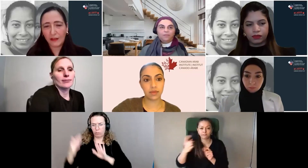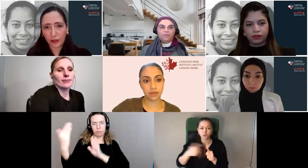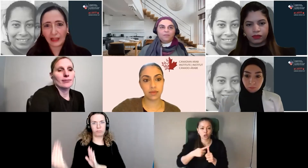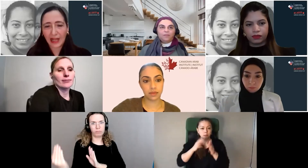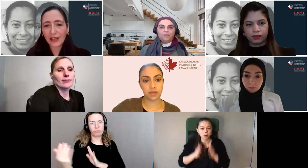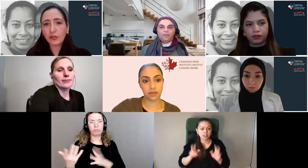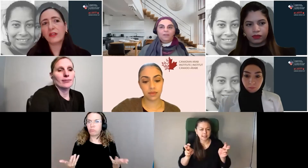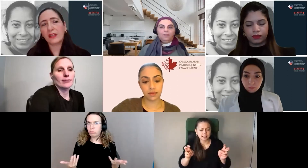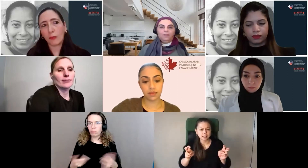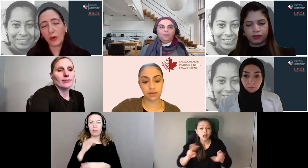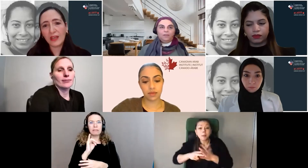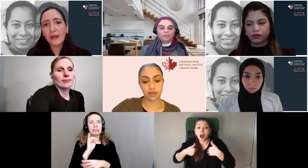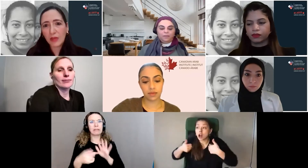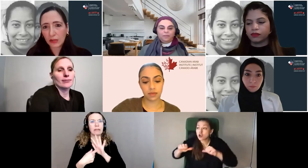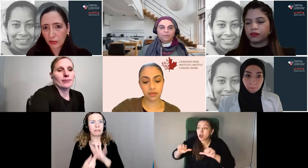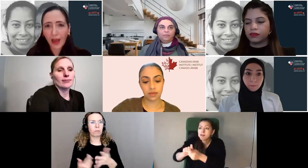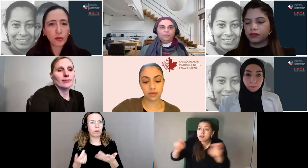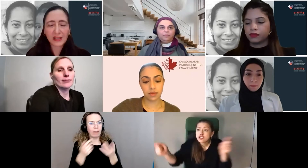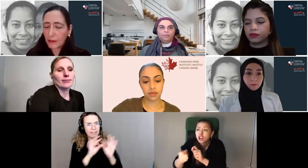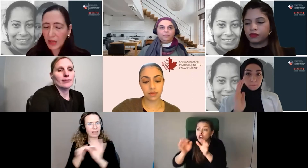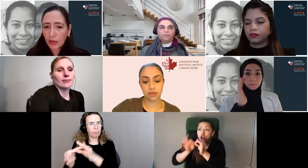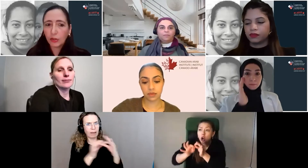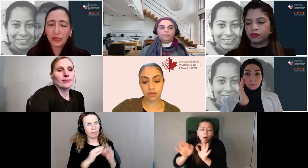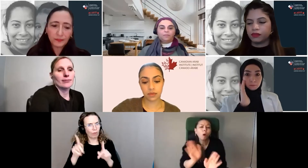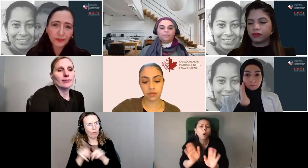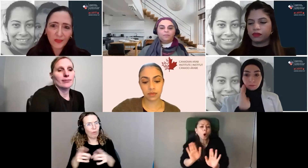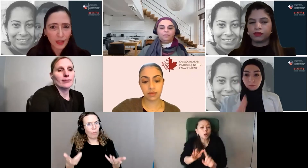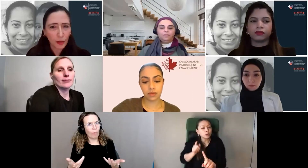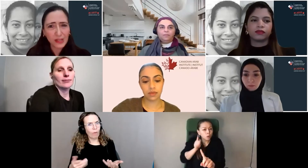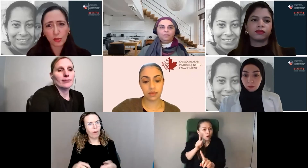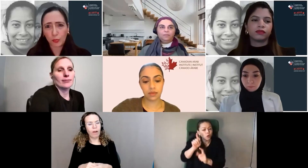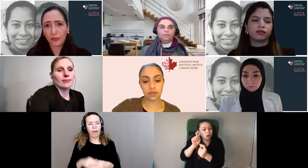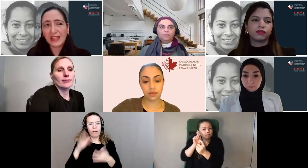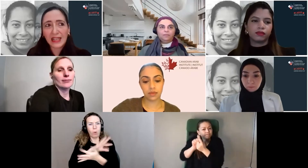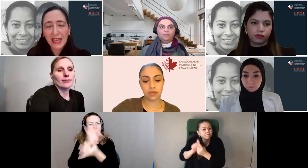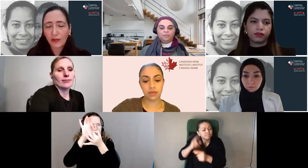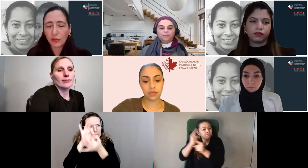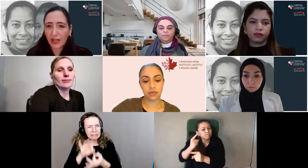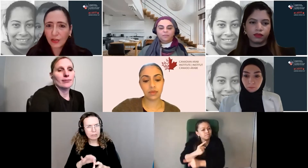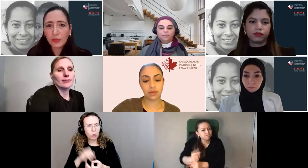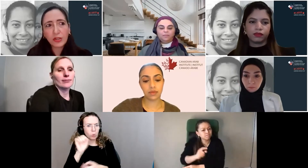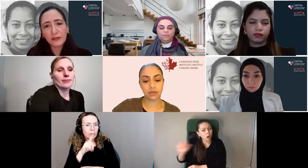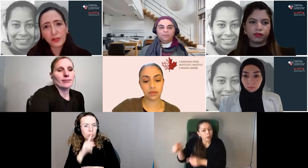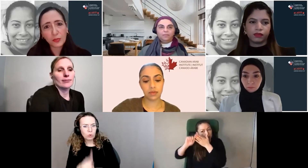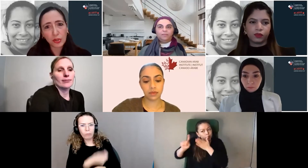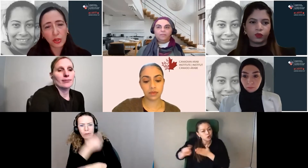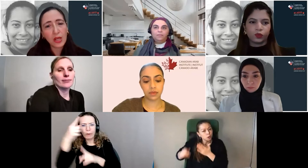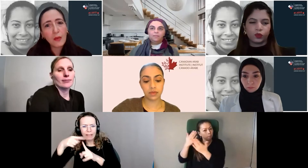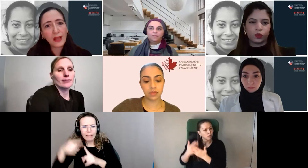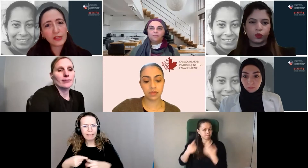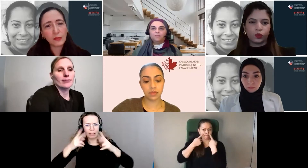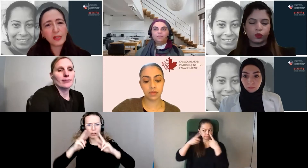be differently, it has to be done that way because of accuracy and many other research proven techniques, right? So it has to be done in the first